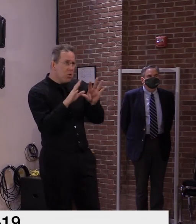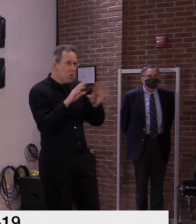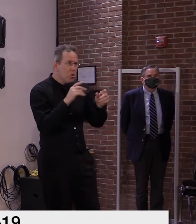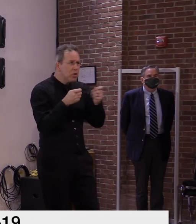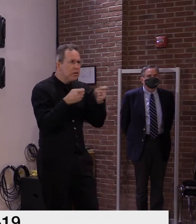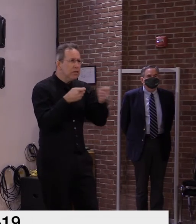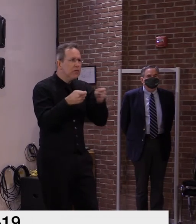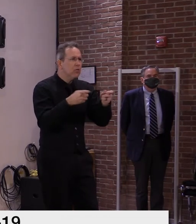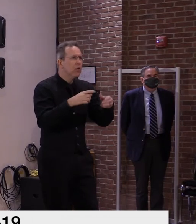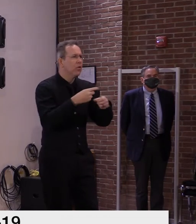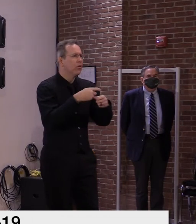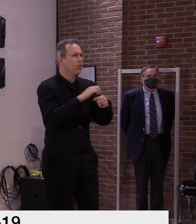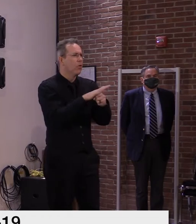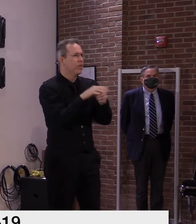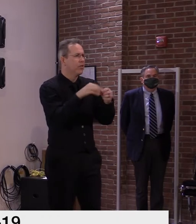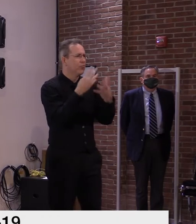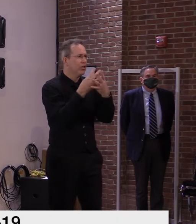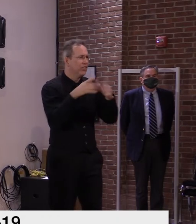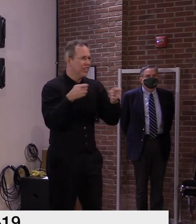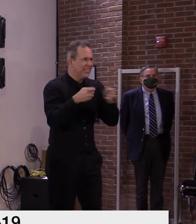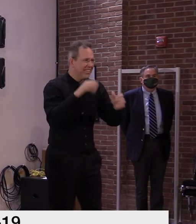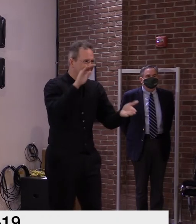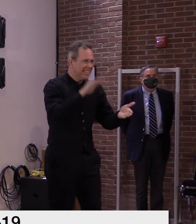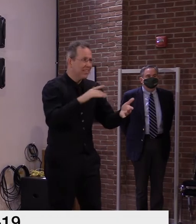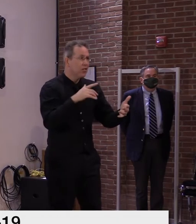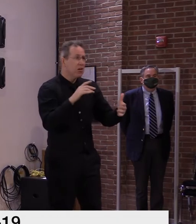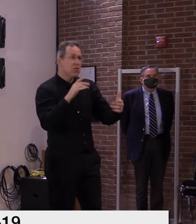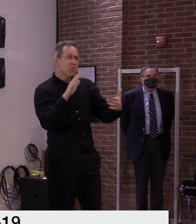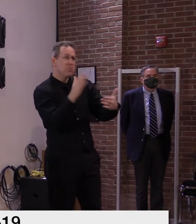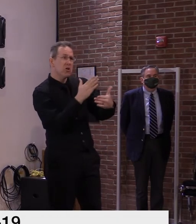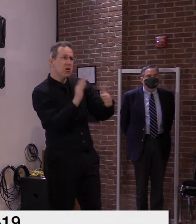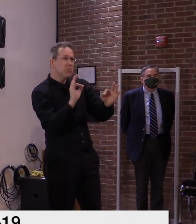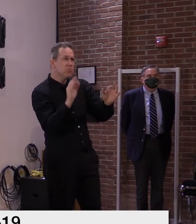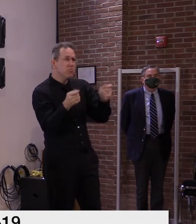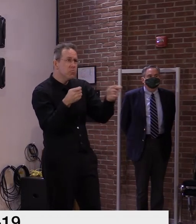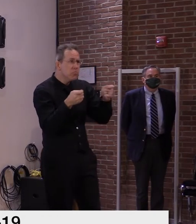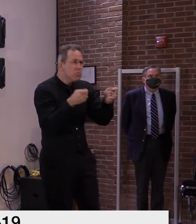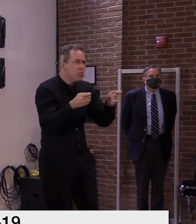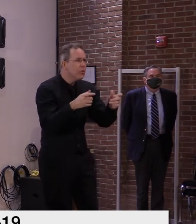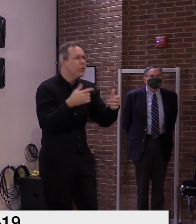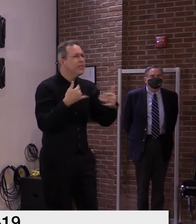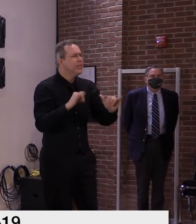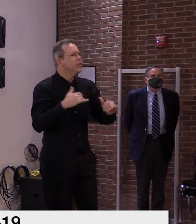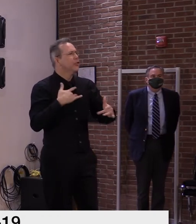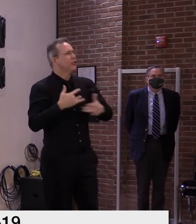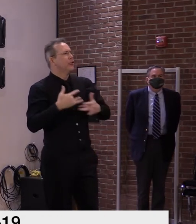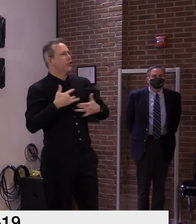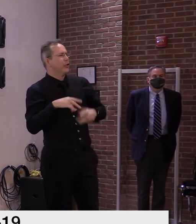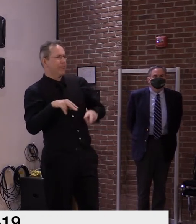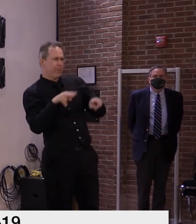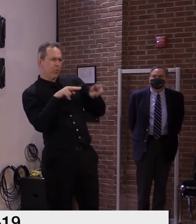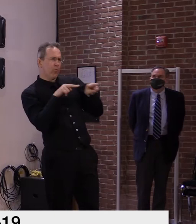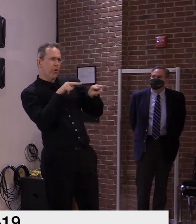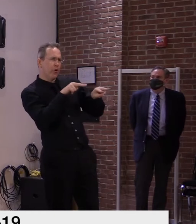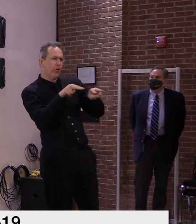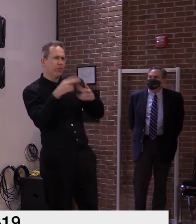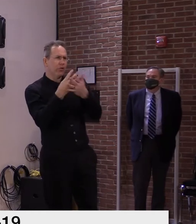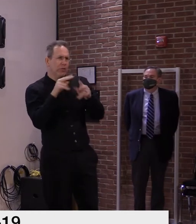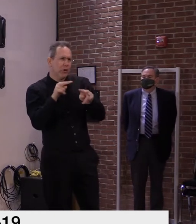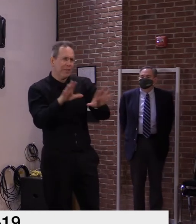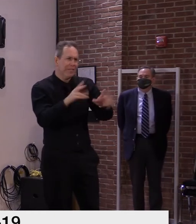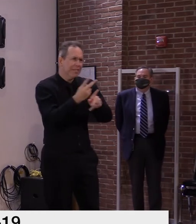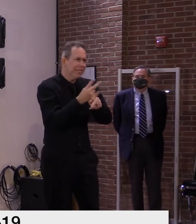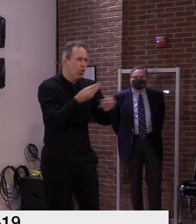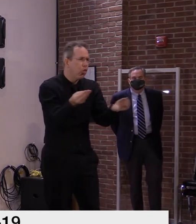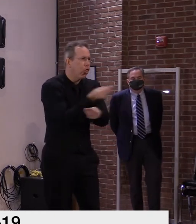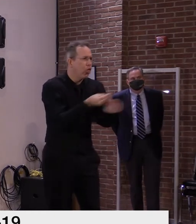the statewide average here in Vermont, but nonetheless, they are troubling, and we are trying to figure out the best